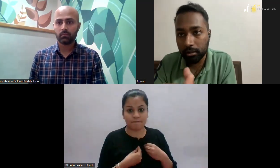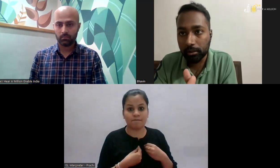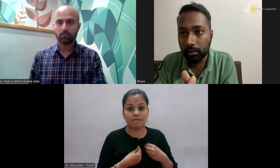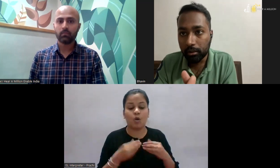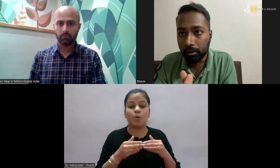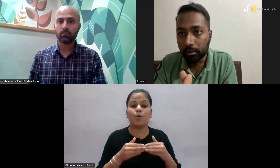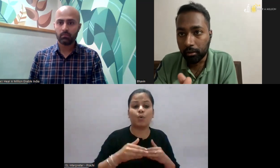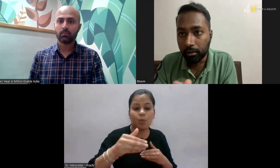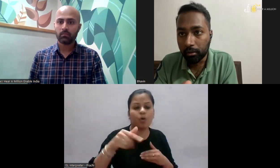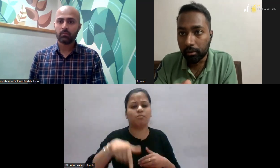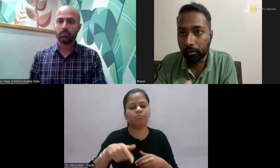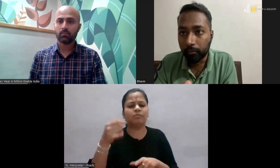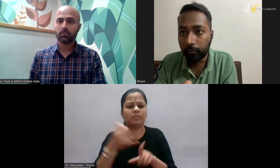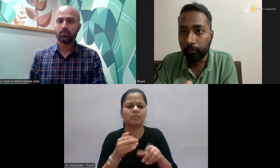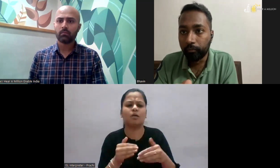60 years.